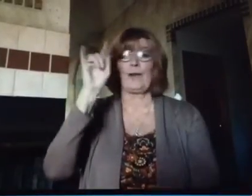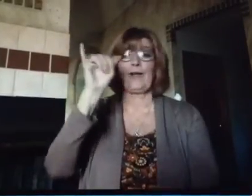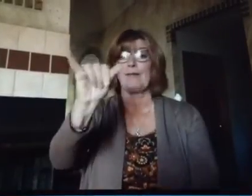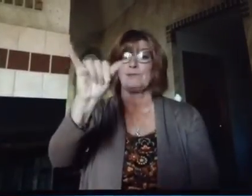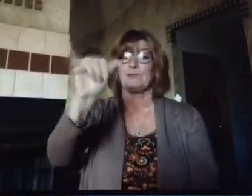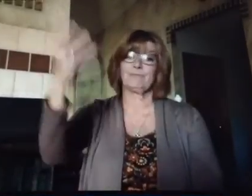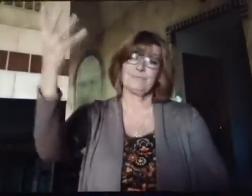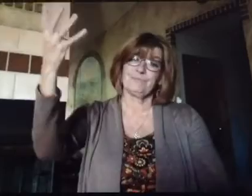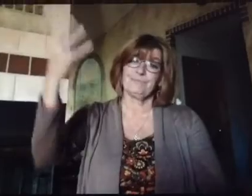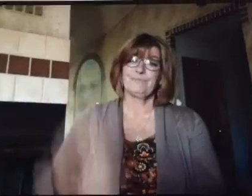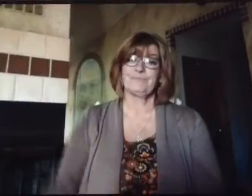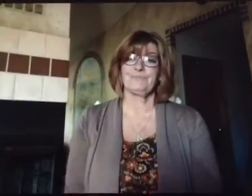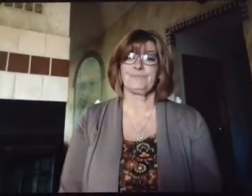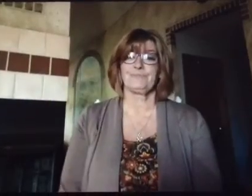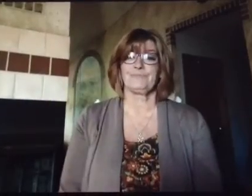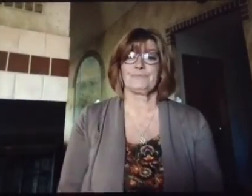and always have questions forever.